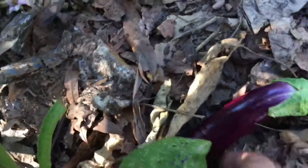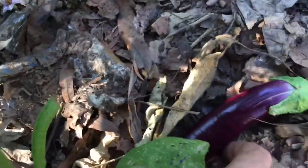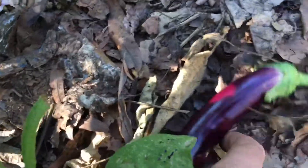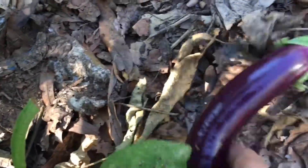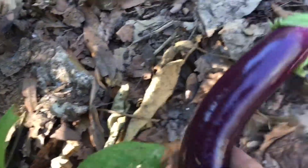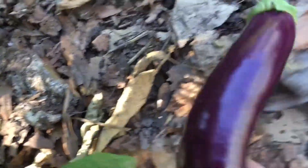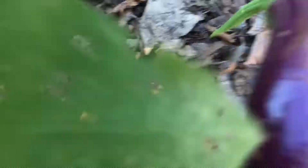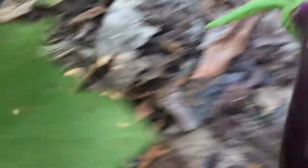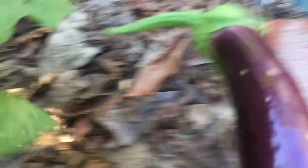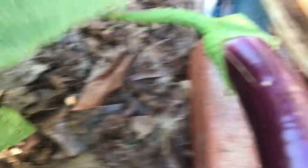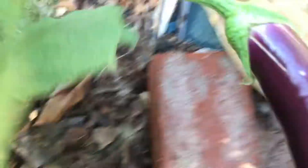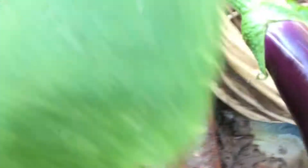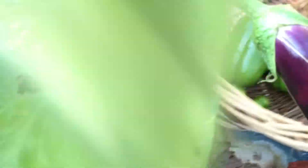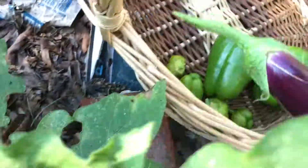places.